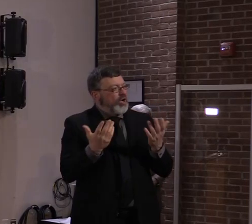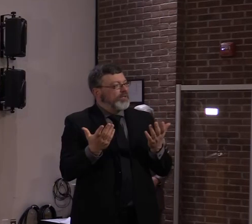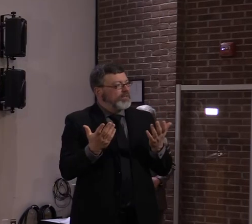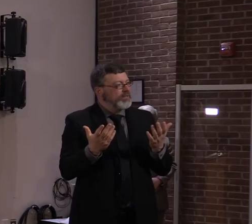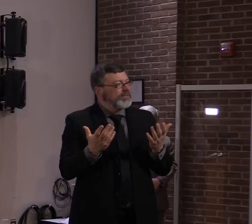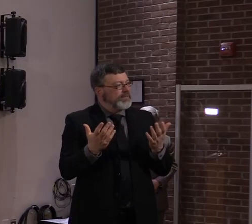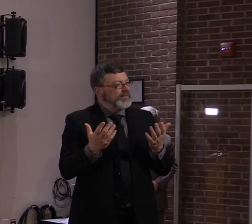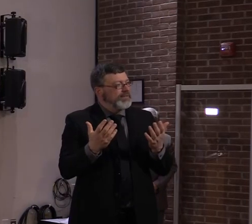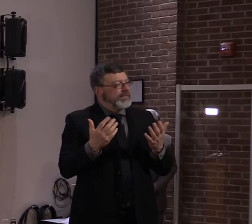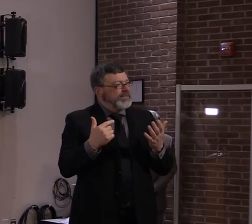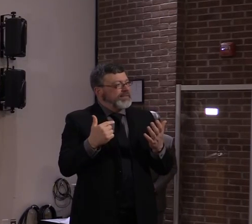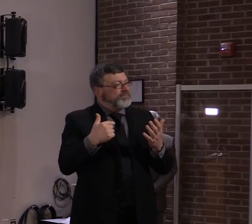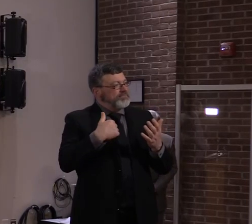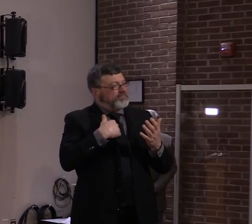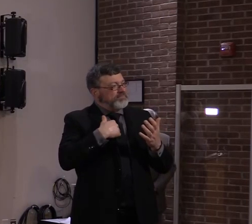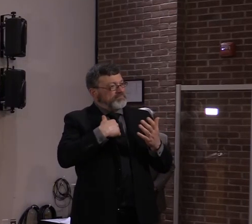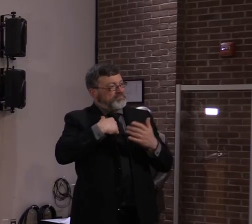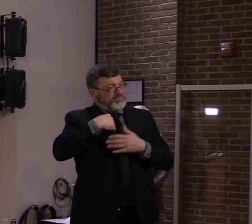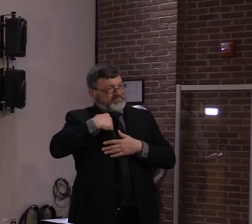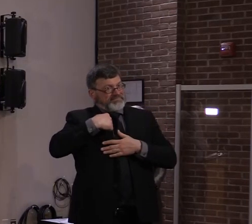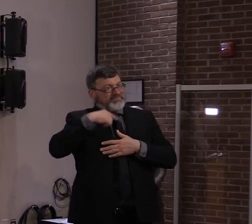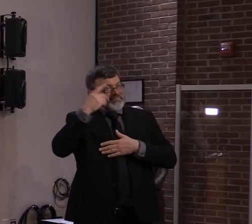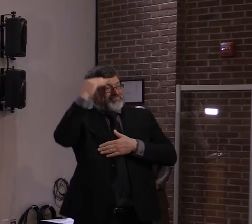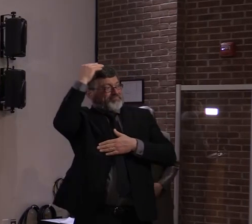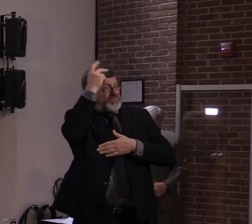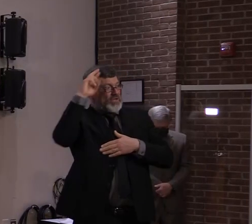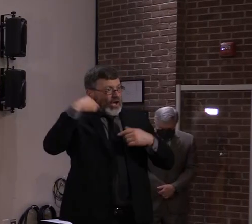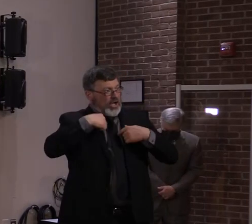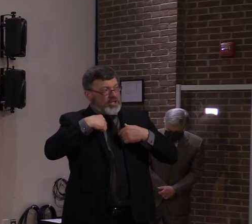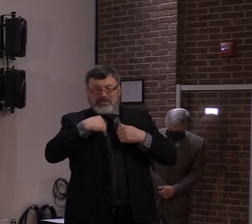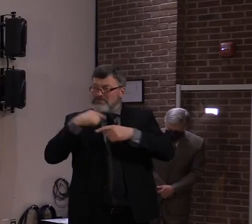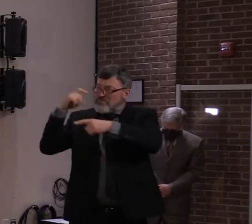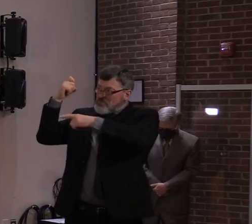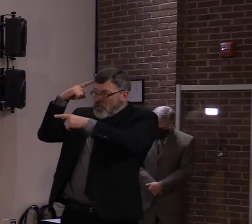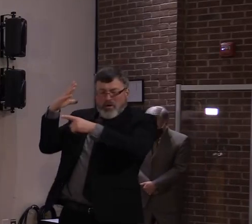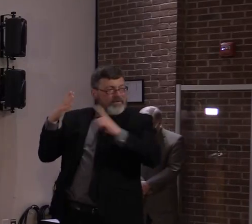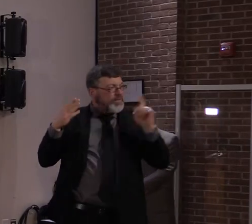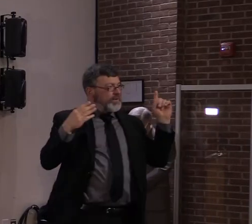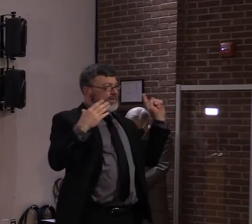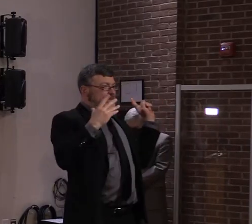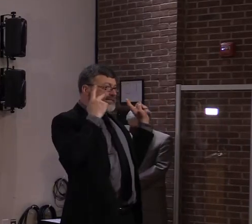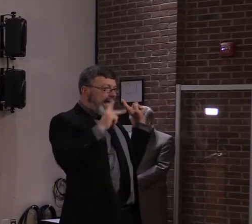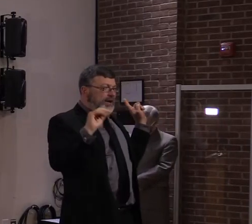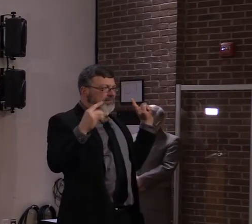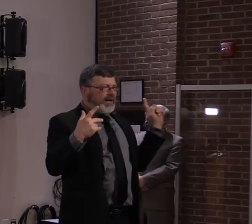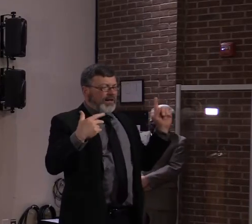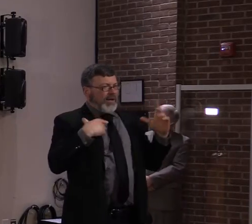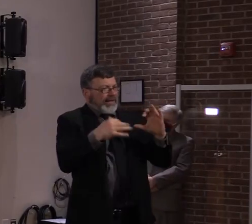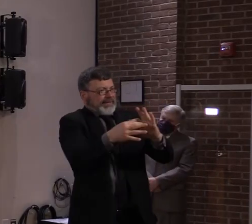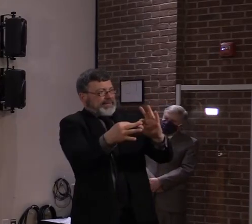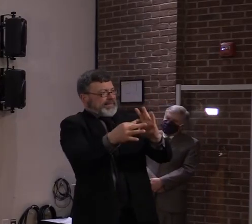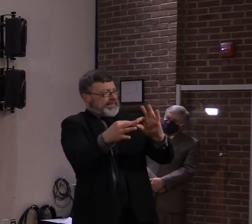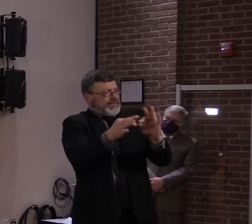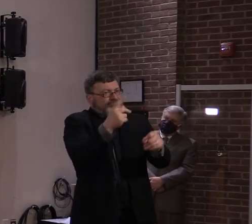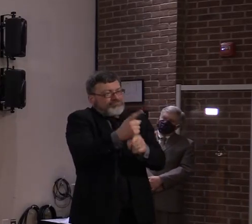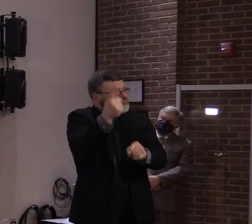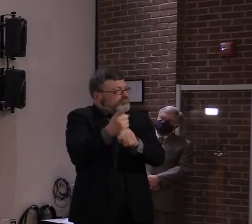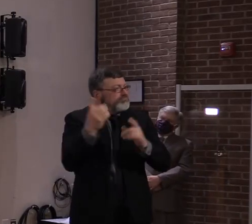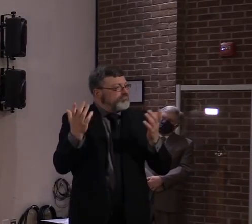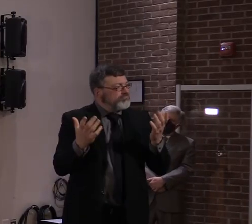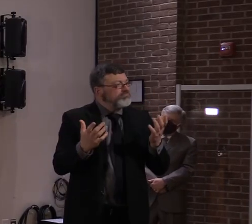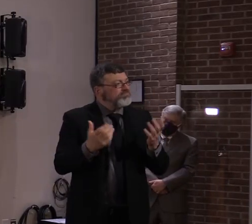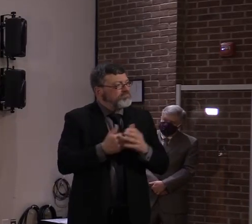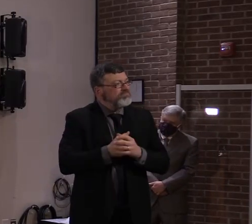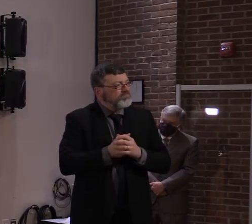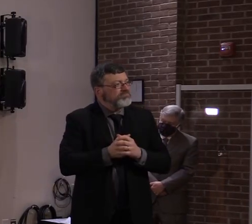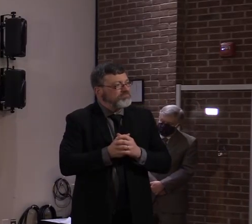as appropriate and not rule anything out. The one thing you haven't heard, so the doctor will talk